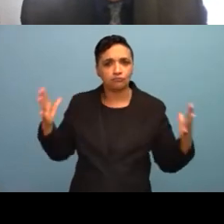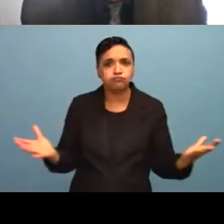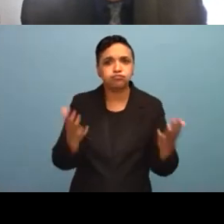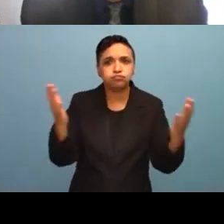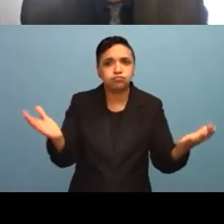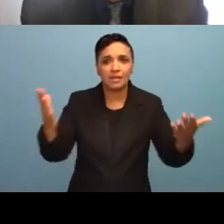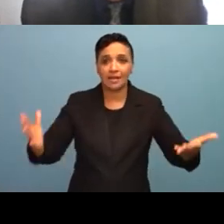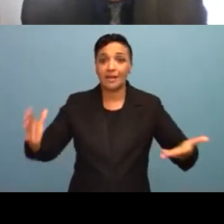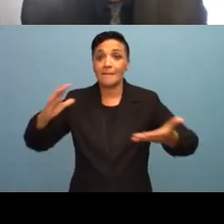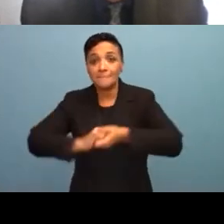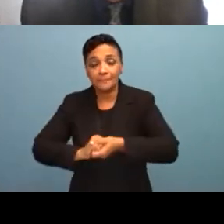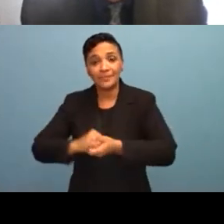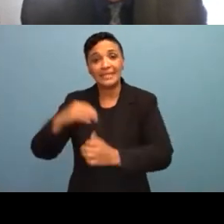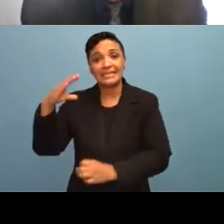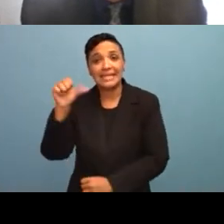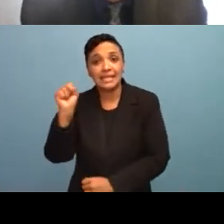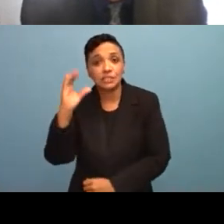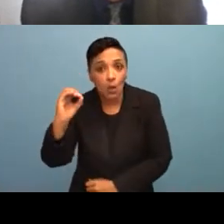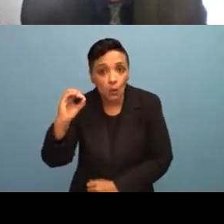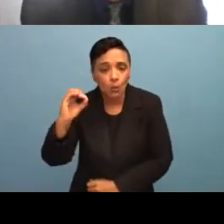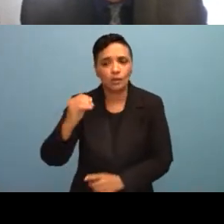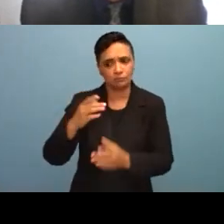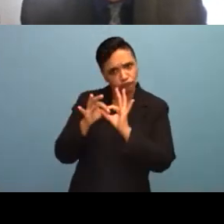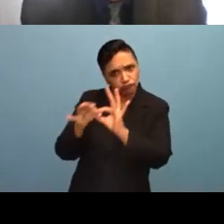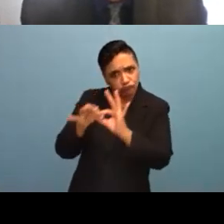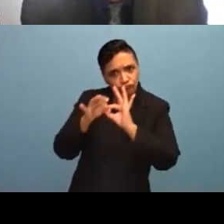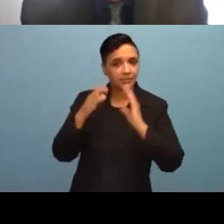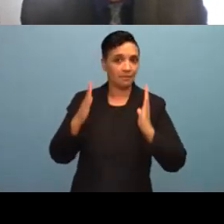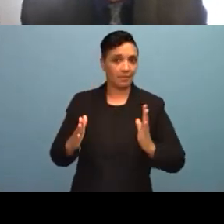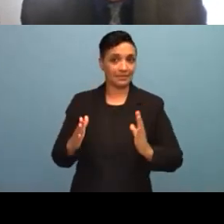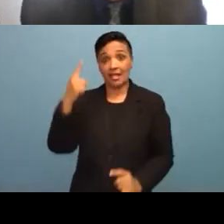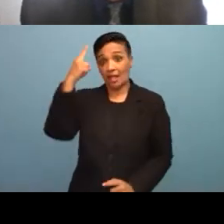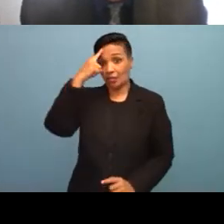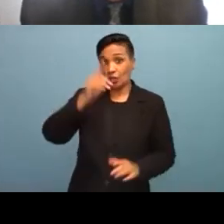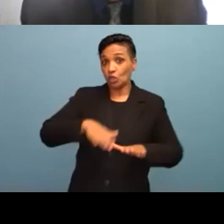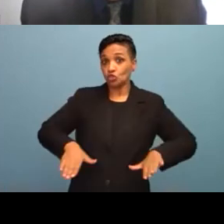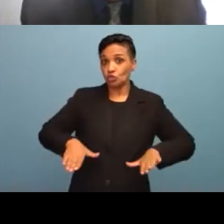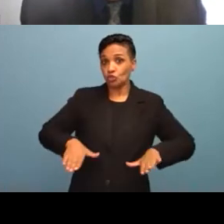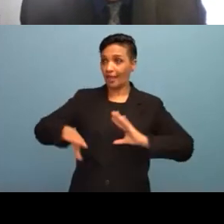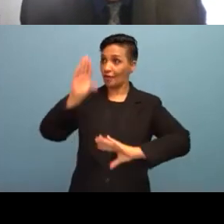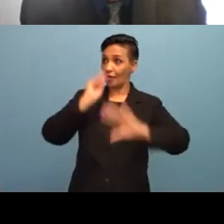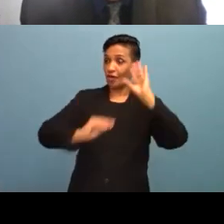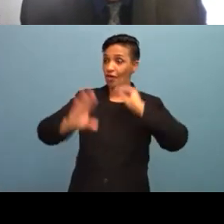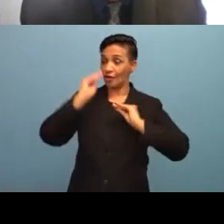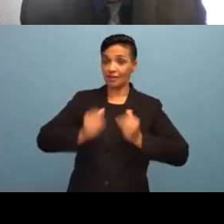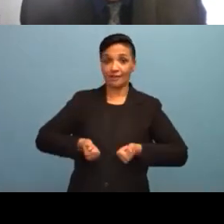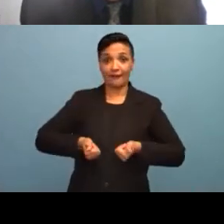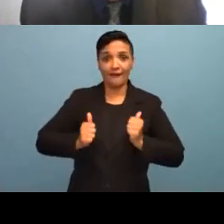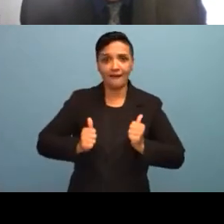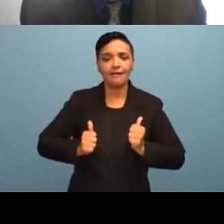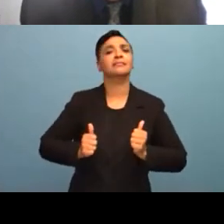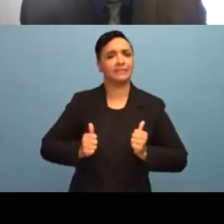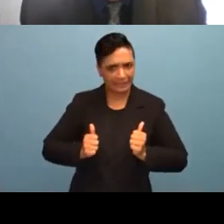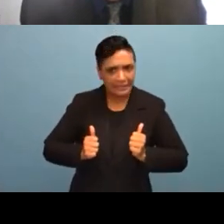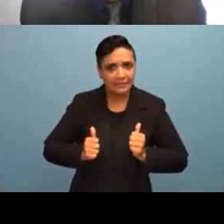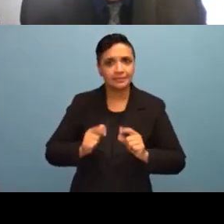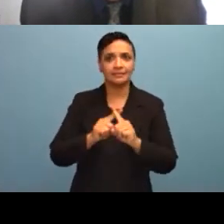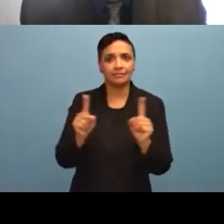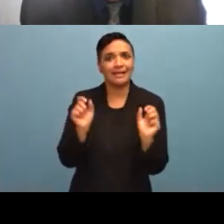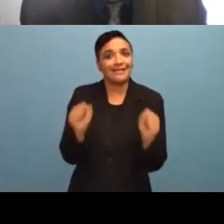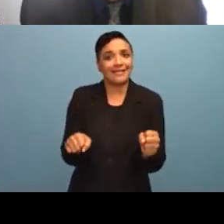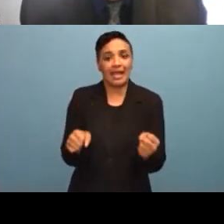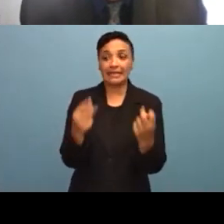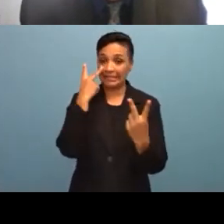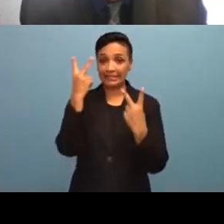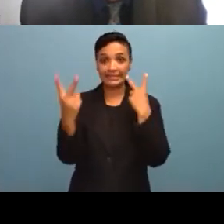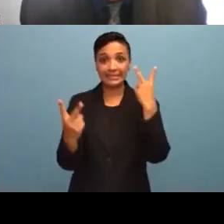civil society. Yeah. I mean, it's not only that children will have better learning outcomes, but if you enable them to see, they can